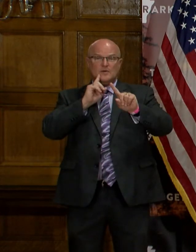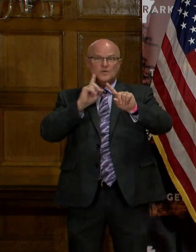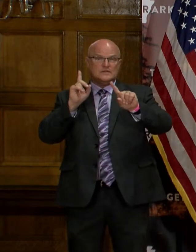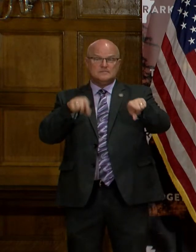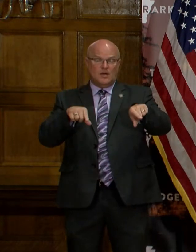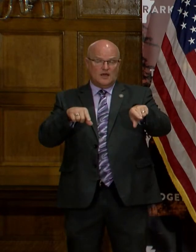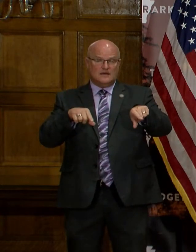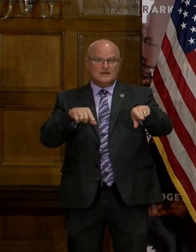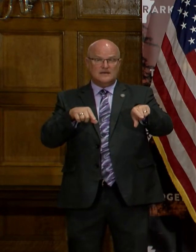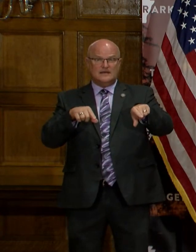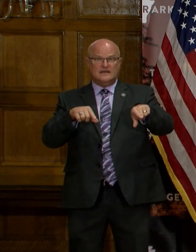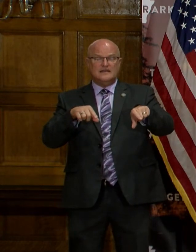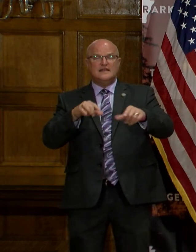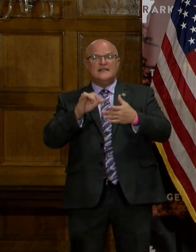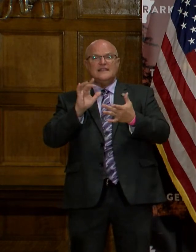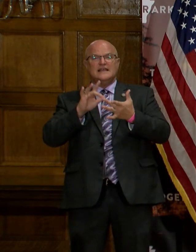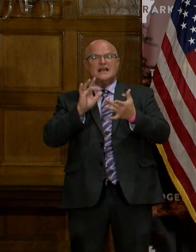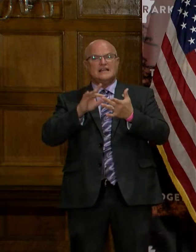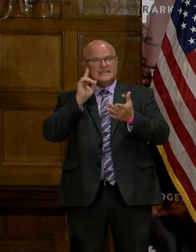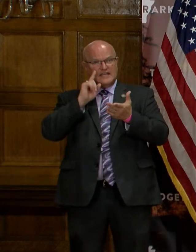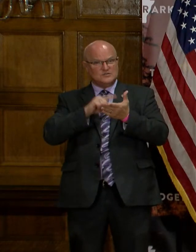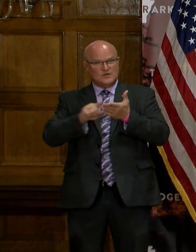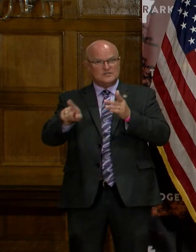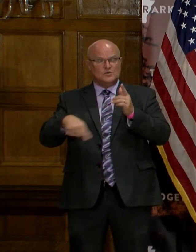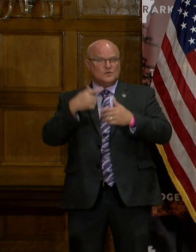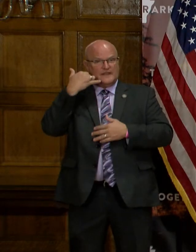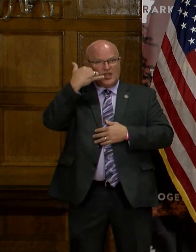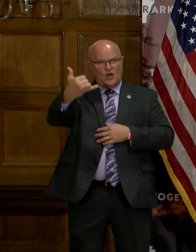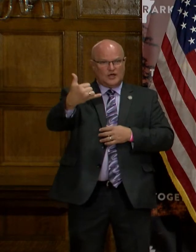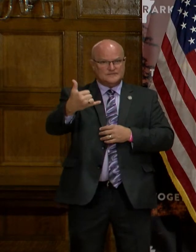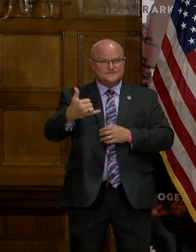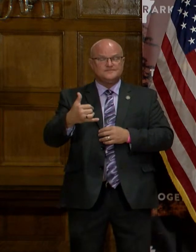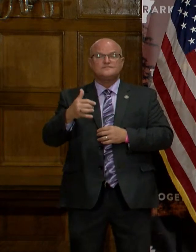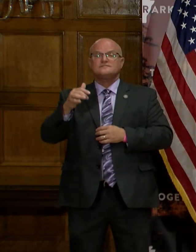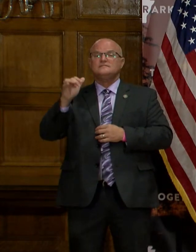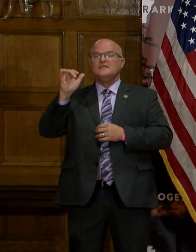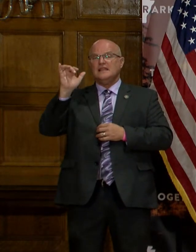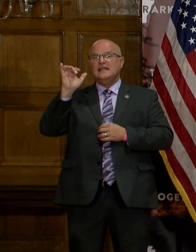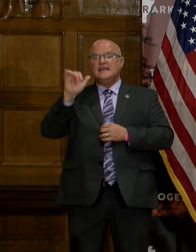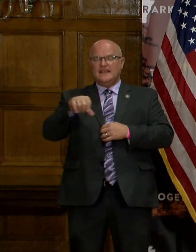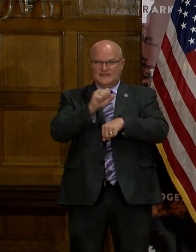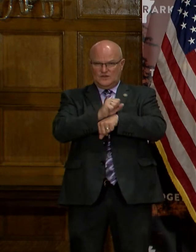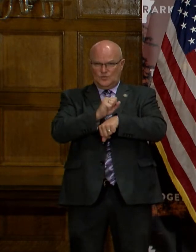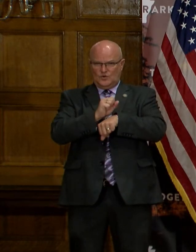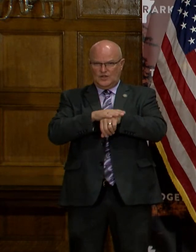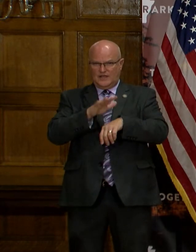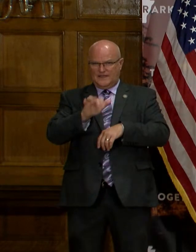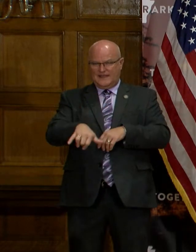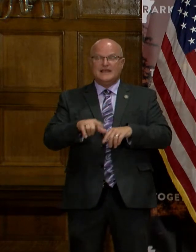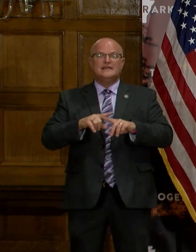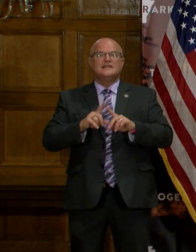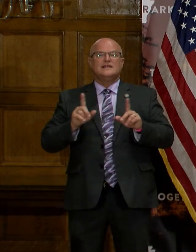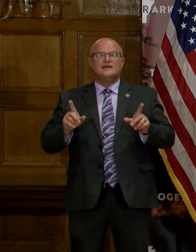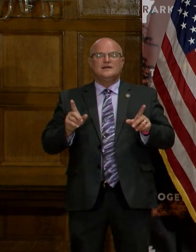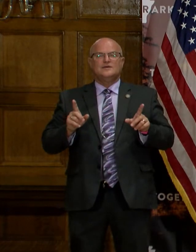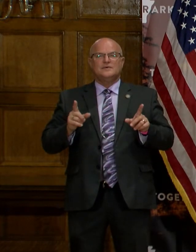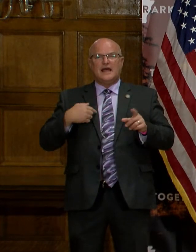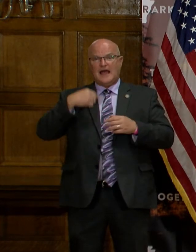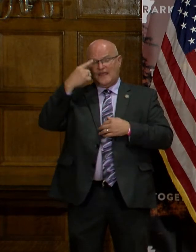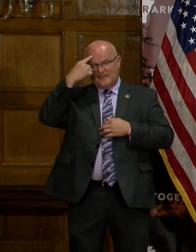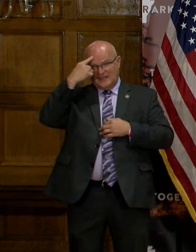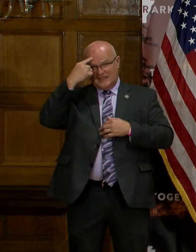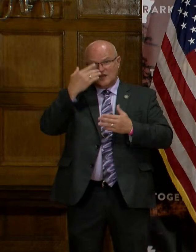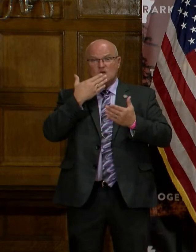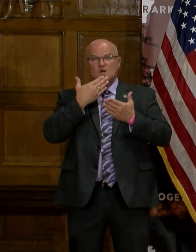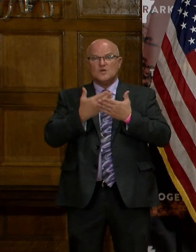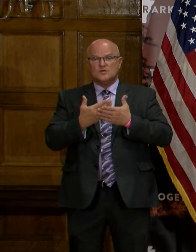respond to the contact tracer when they call. And that they're working on. But I think we have a